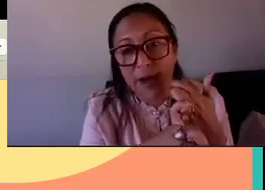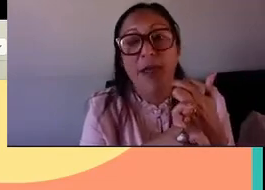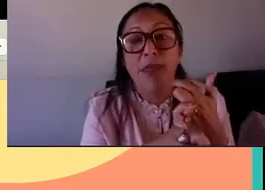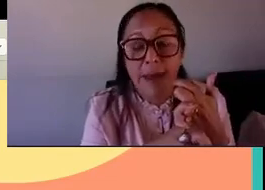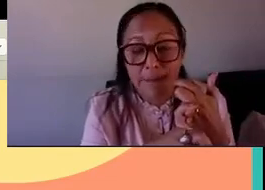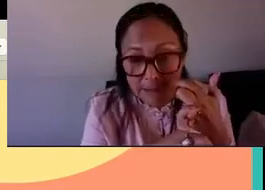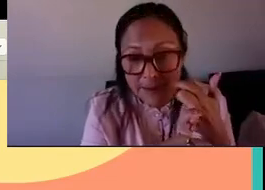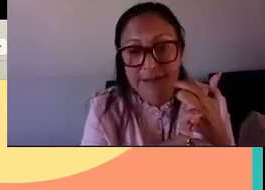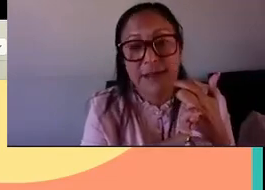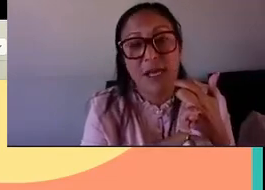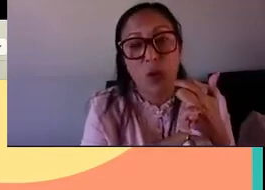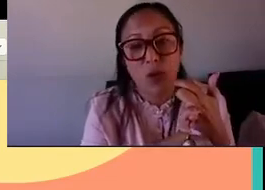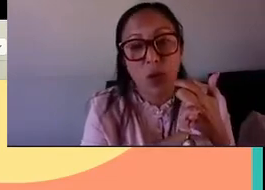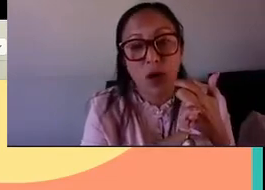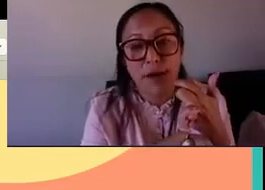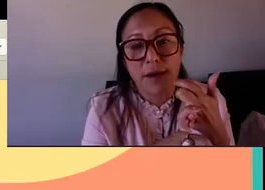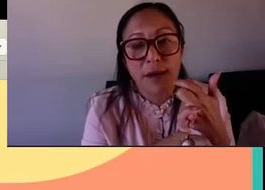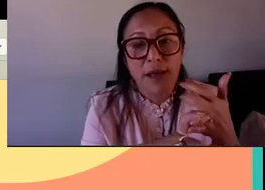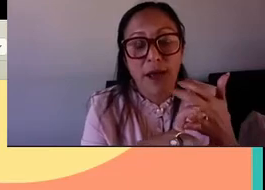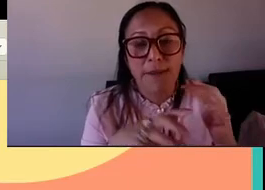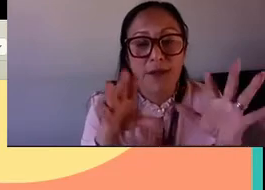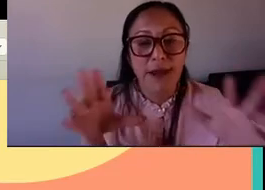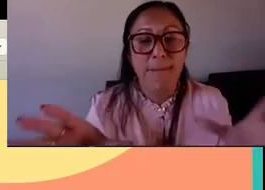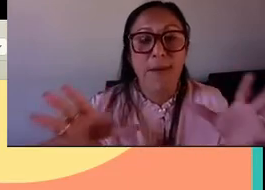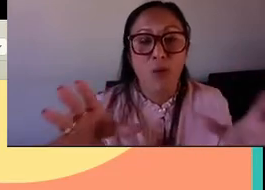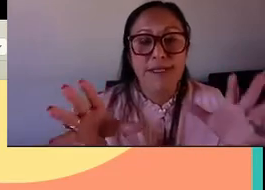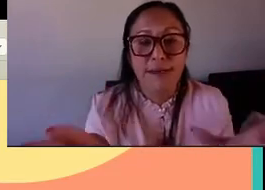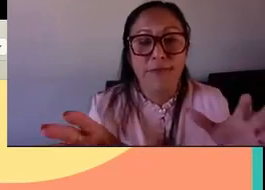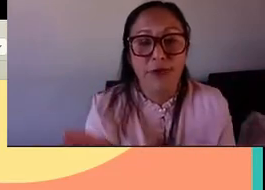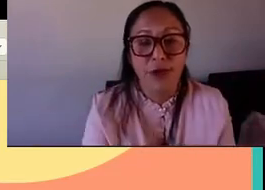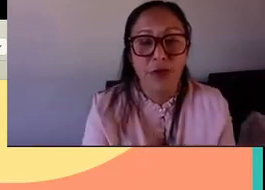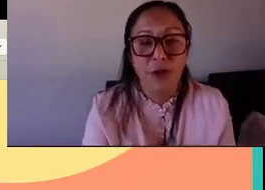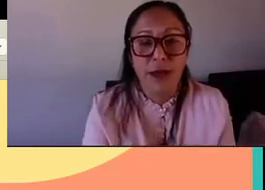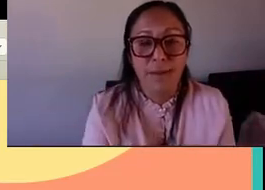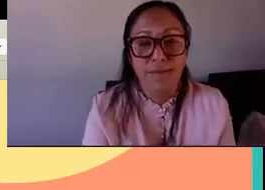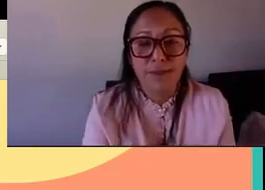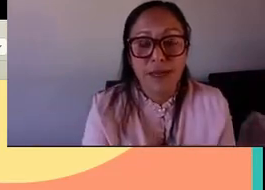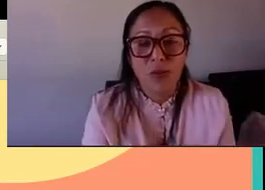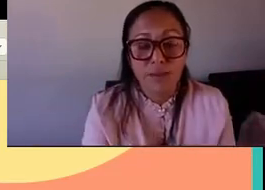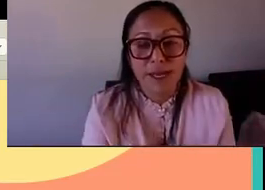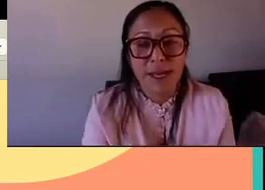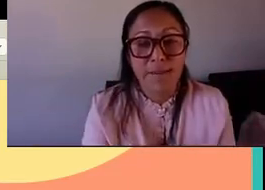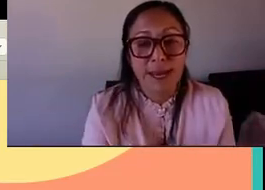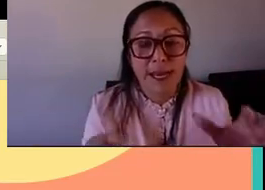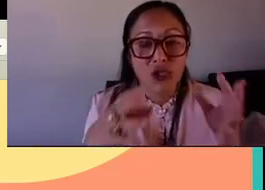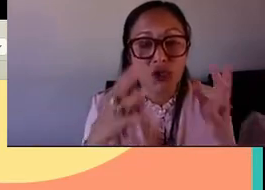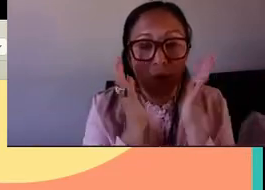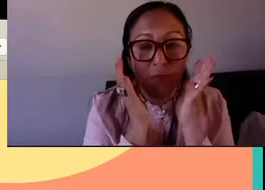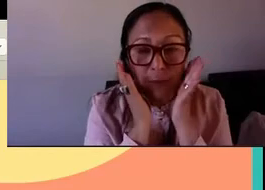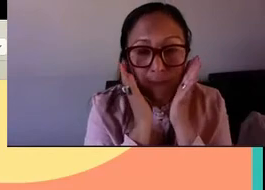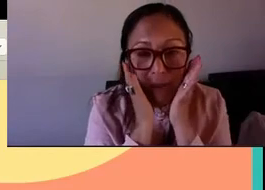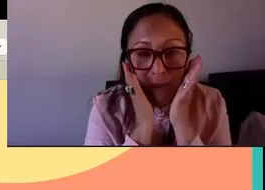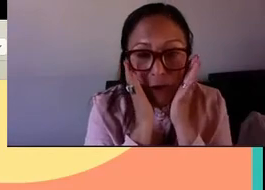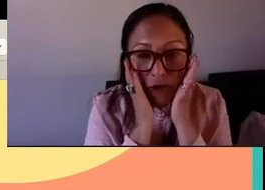hungry, that might be a sign that you want to work on. But the number one tip for you would be making sure